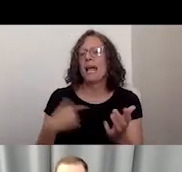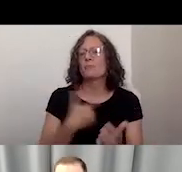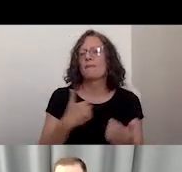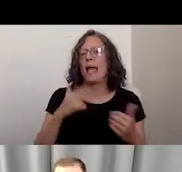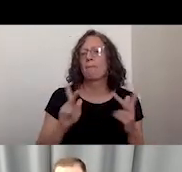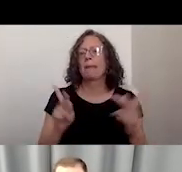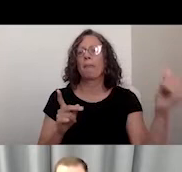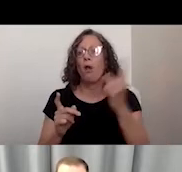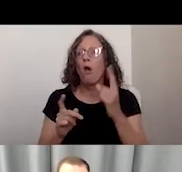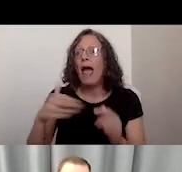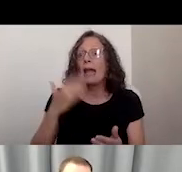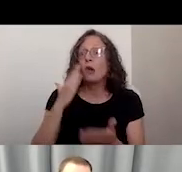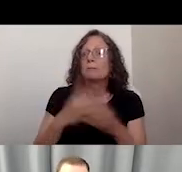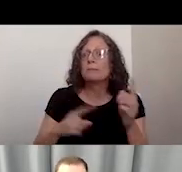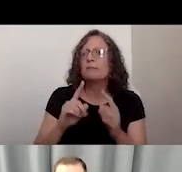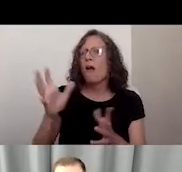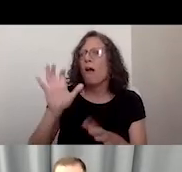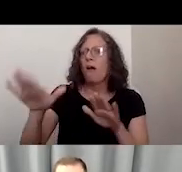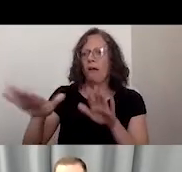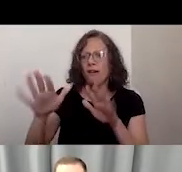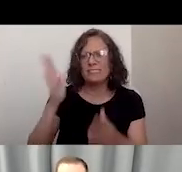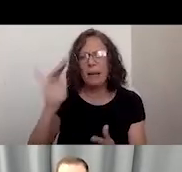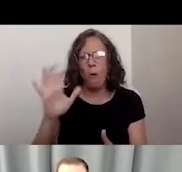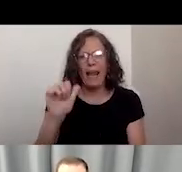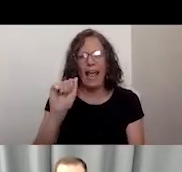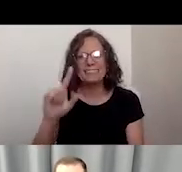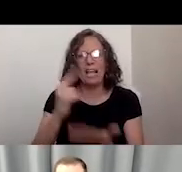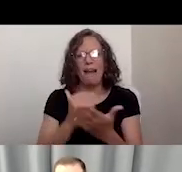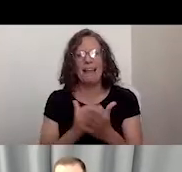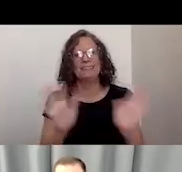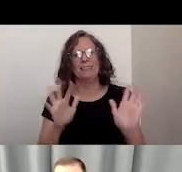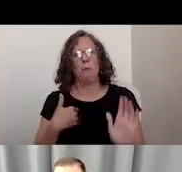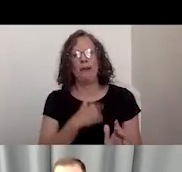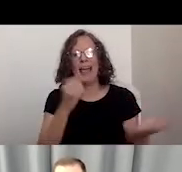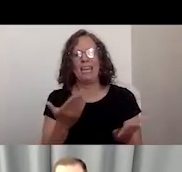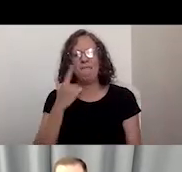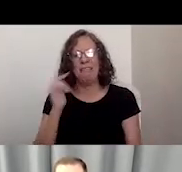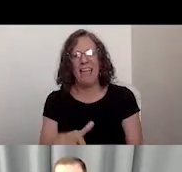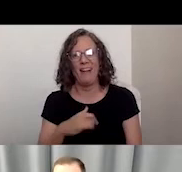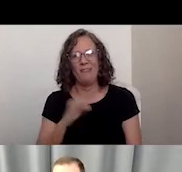fingerspell and sign with us. Now, sometimes people come in and